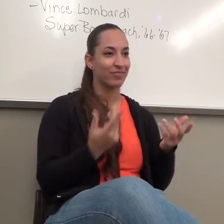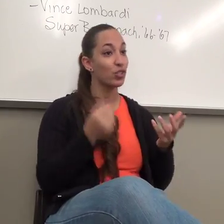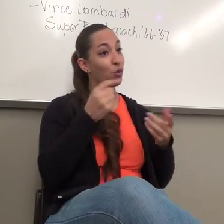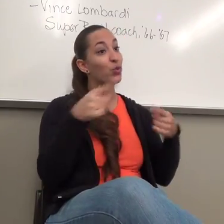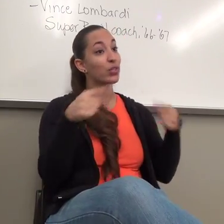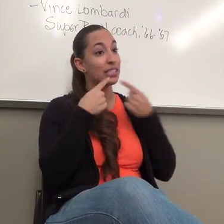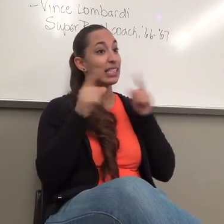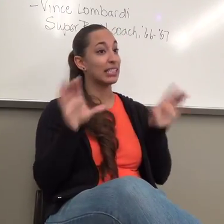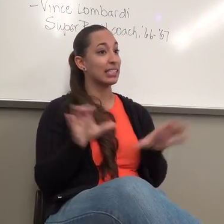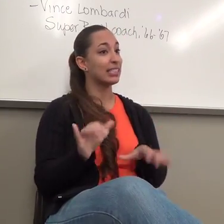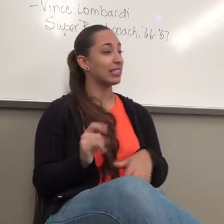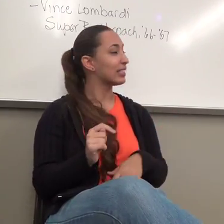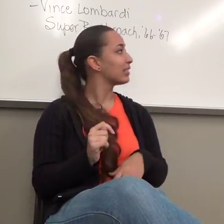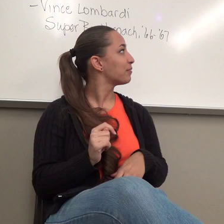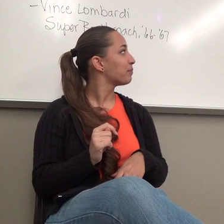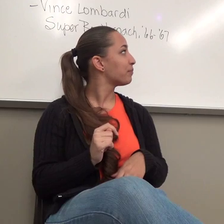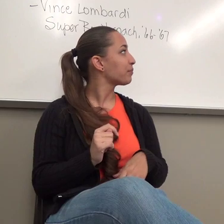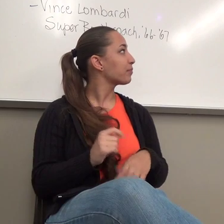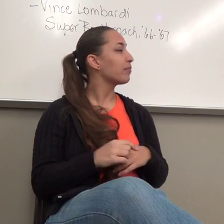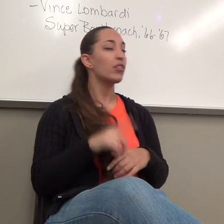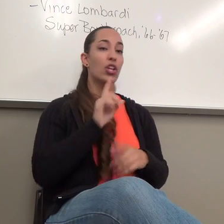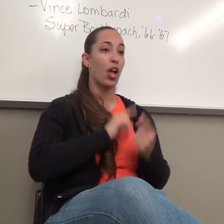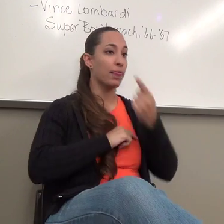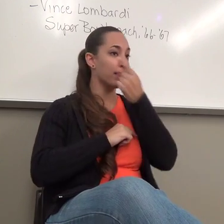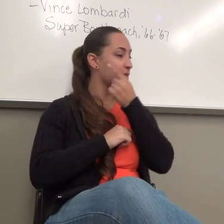just kind of remind you of this